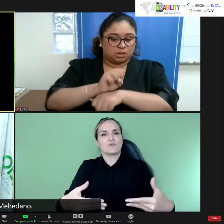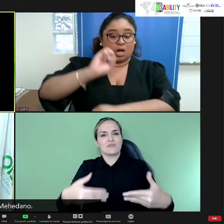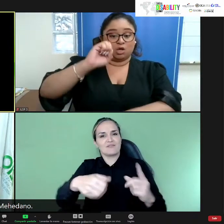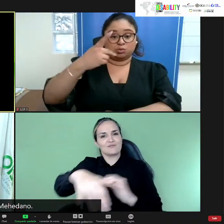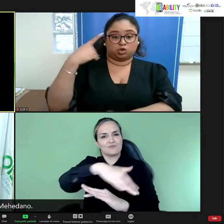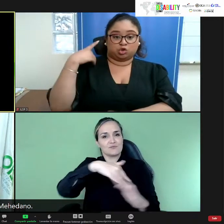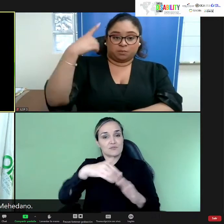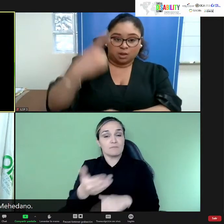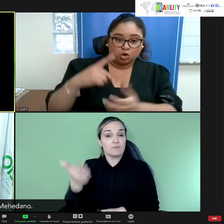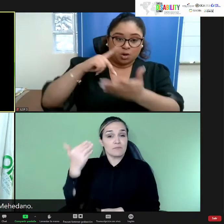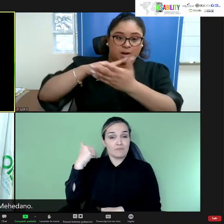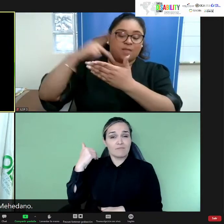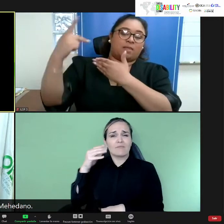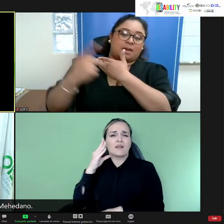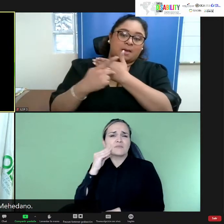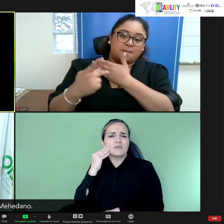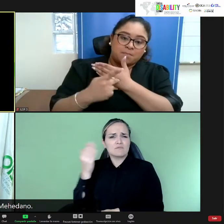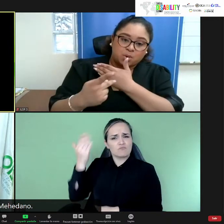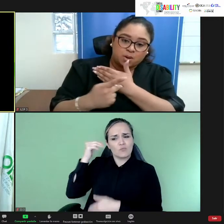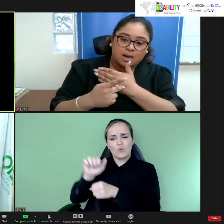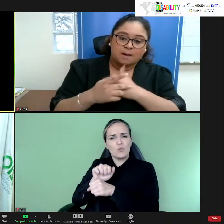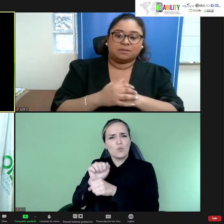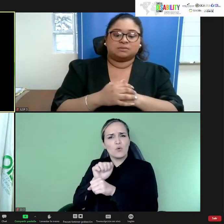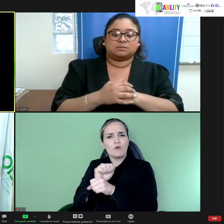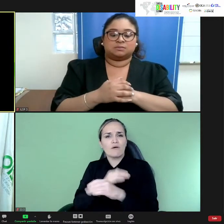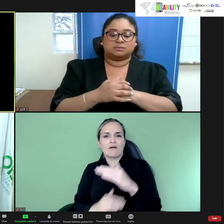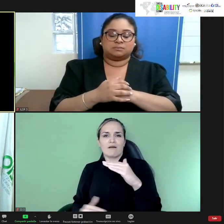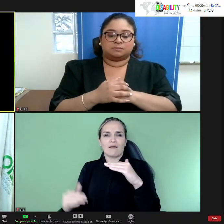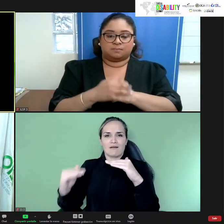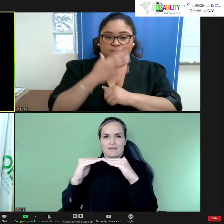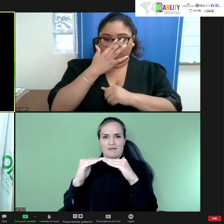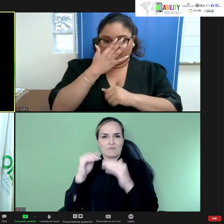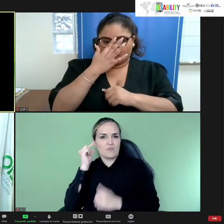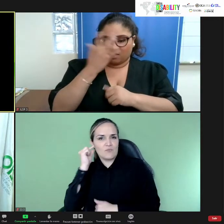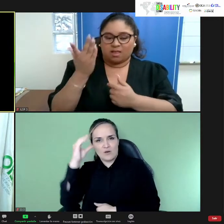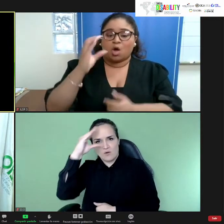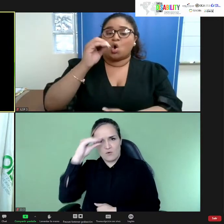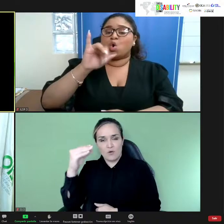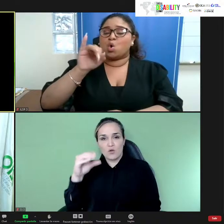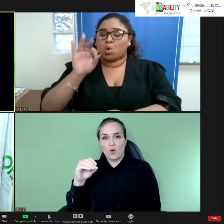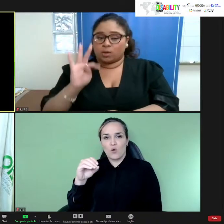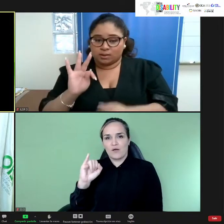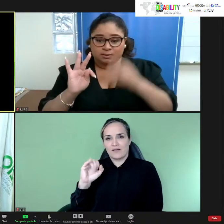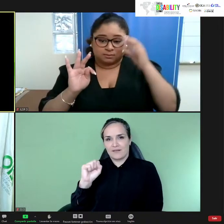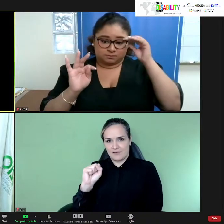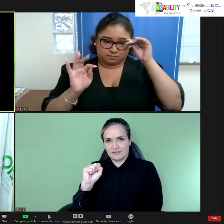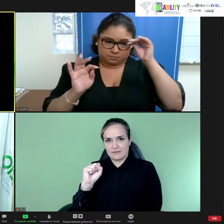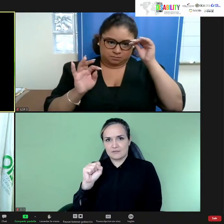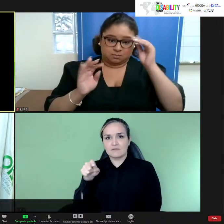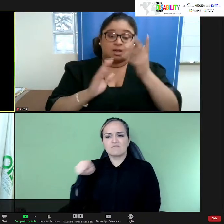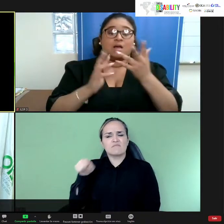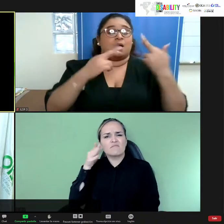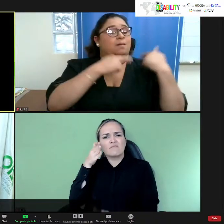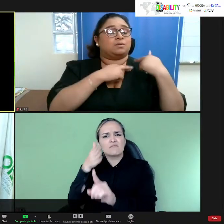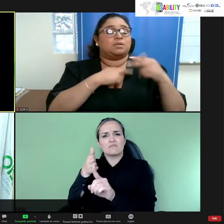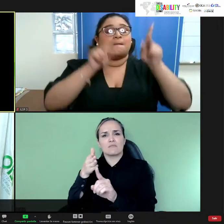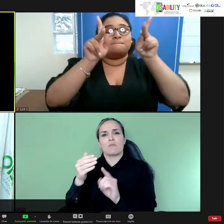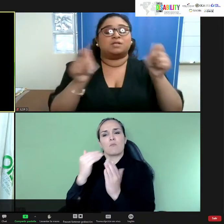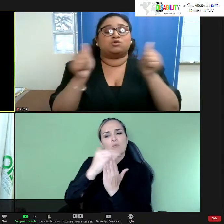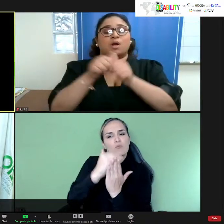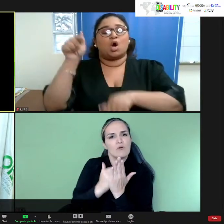director of programs of social services and gender equity and on